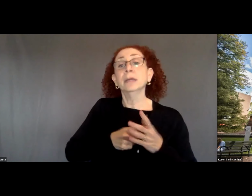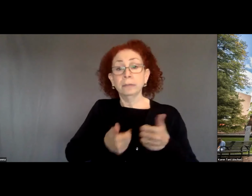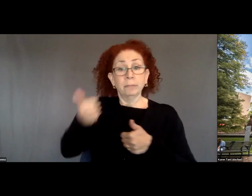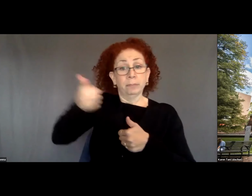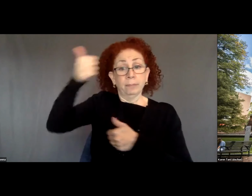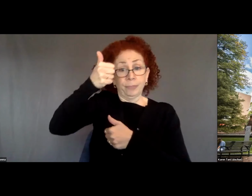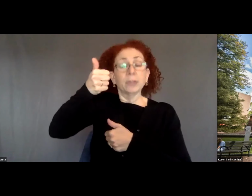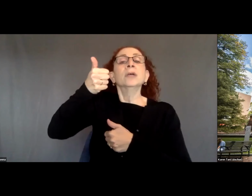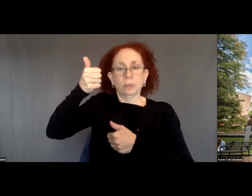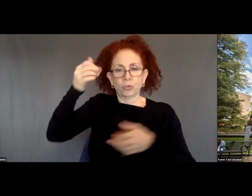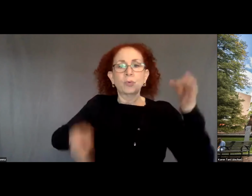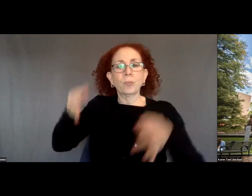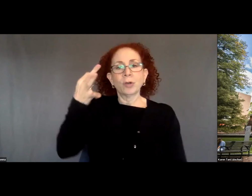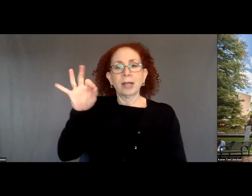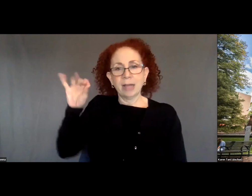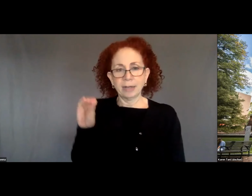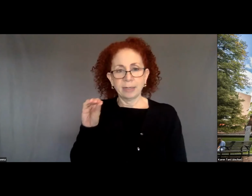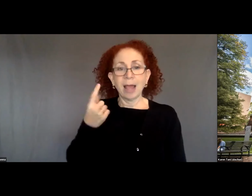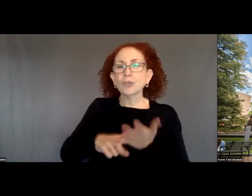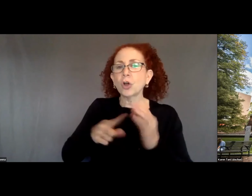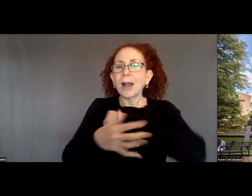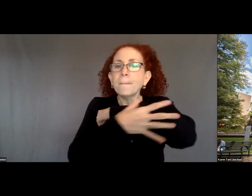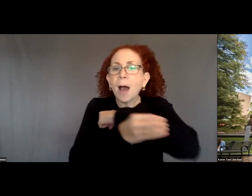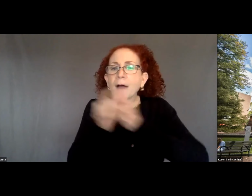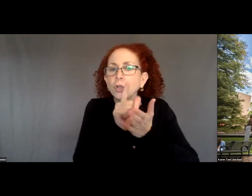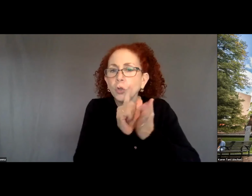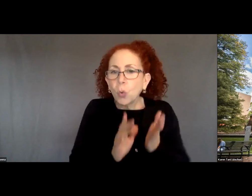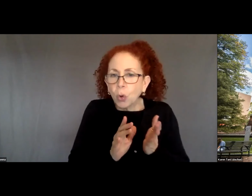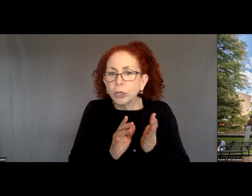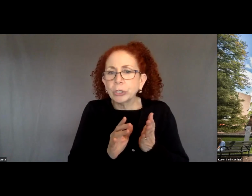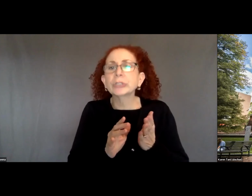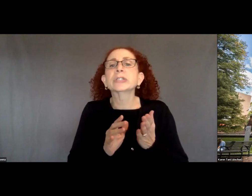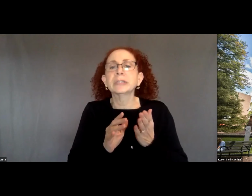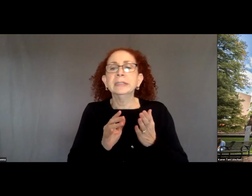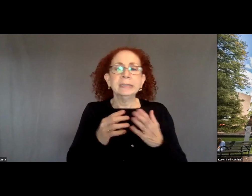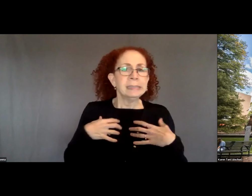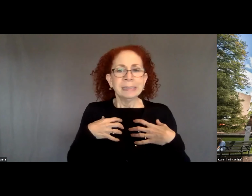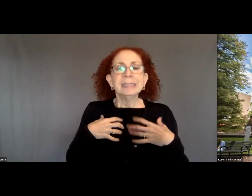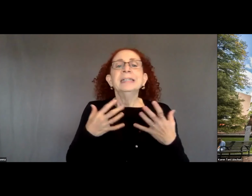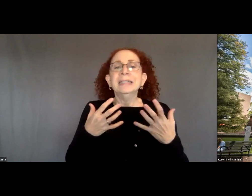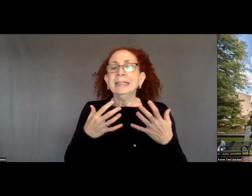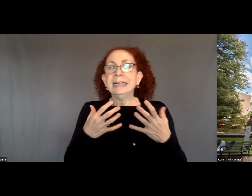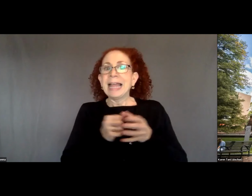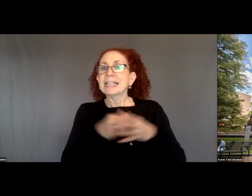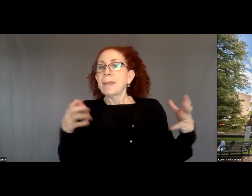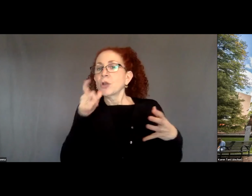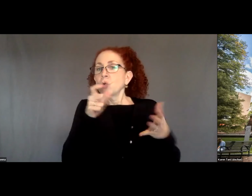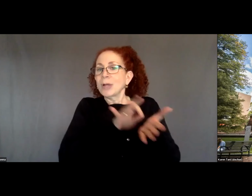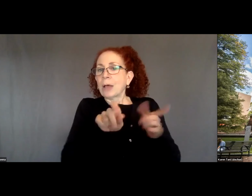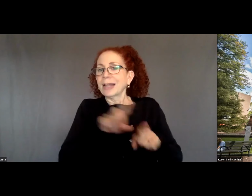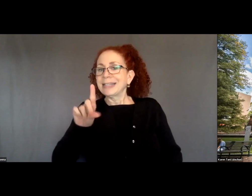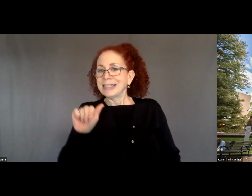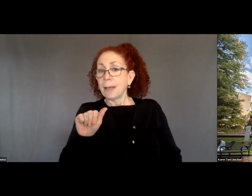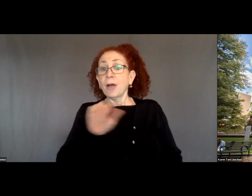in 1990. I talked about how poverty lawyers self-consciously expanded who counted as disabled with the goal